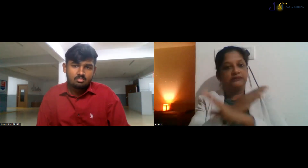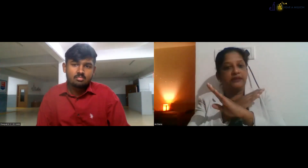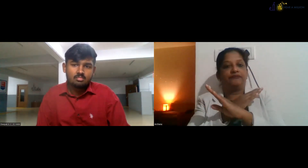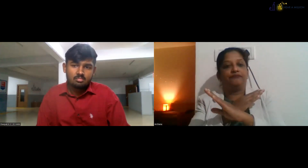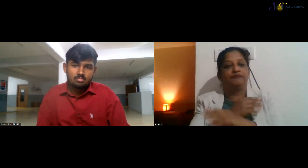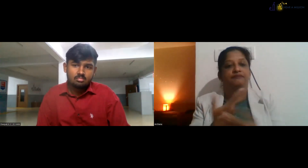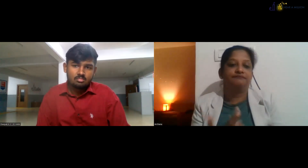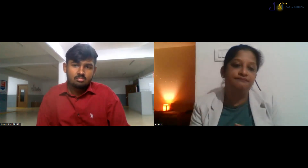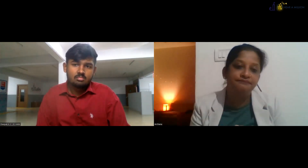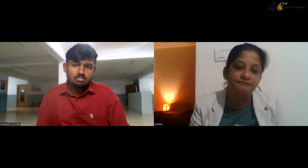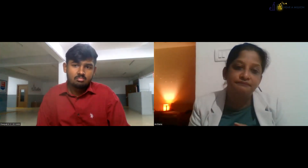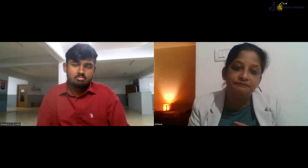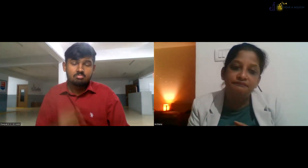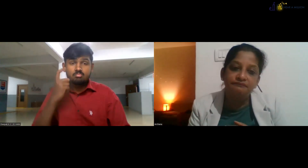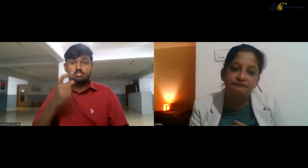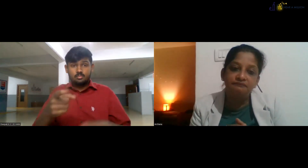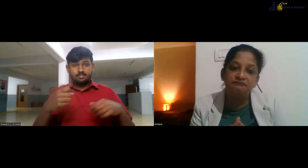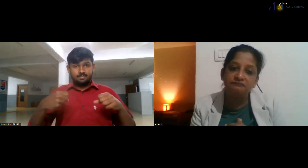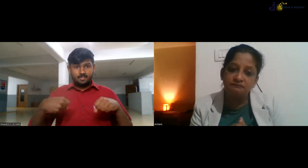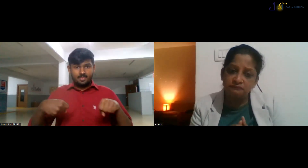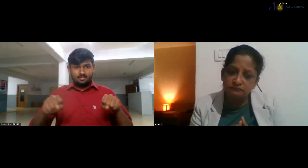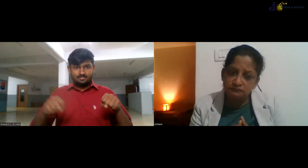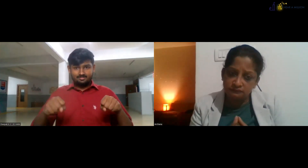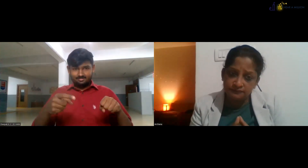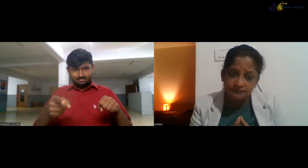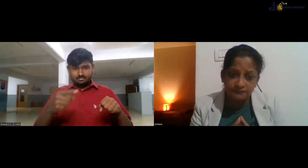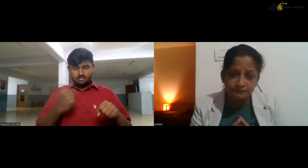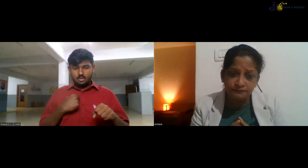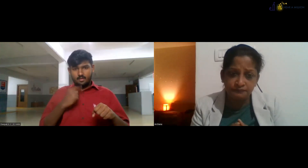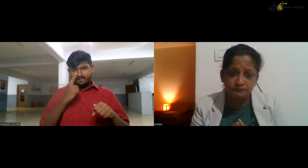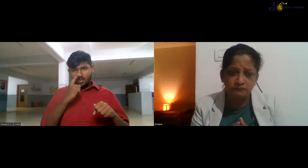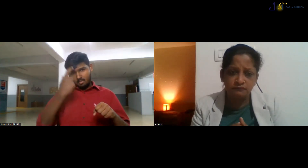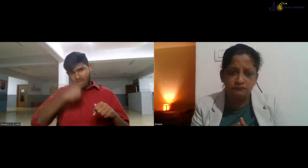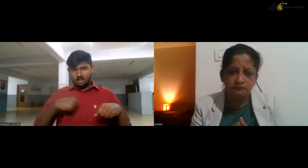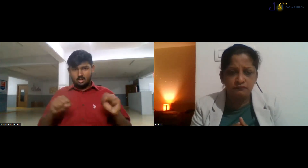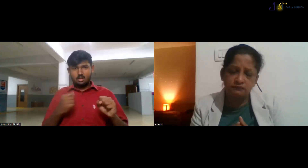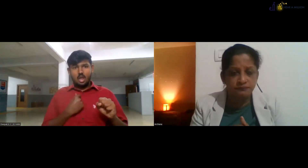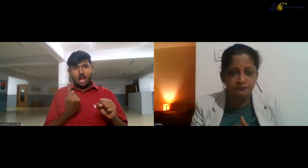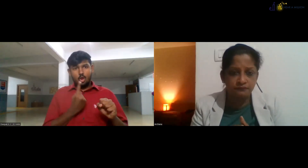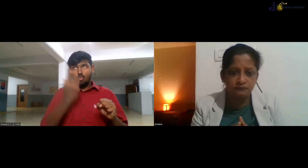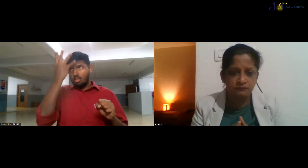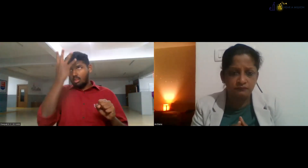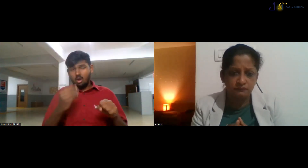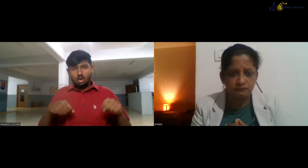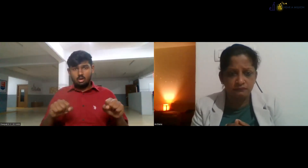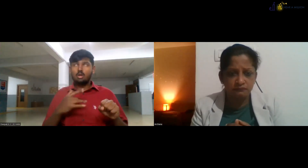be able to explain your things. So the self-defense is a more important thing for a deaf woman